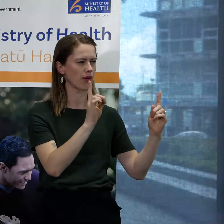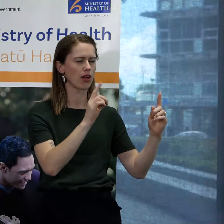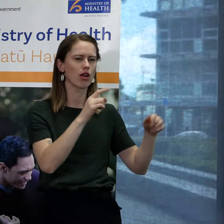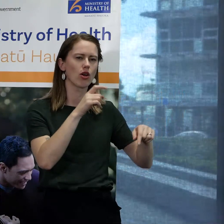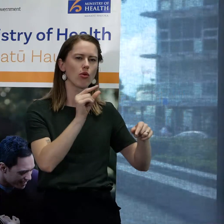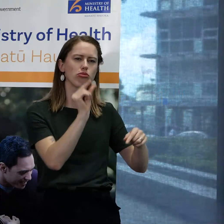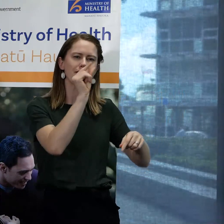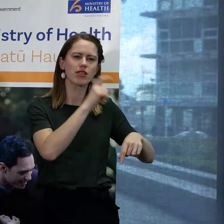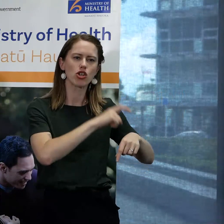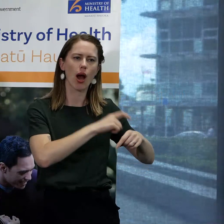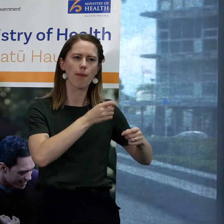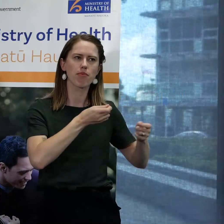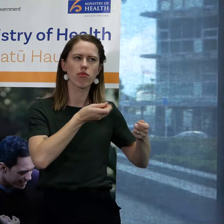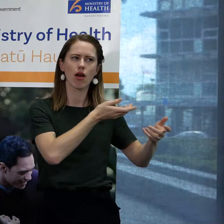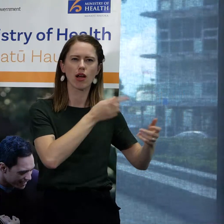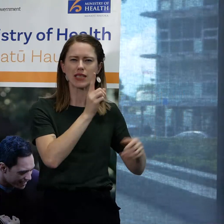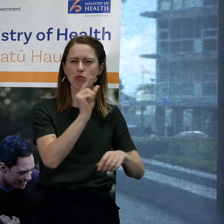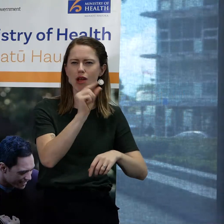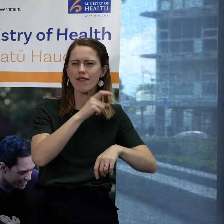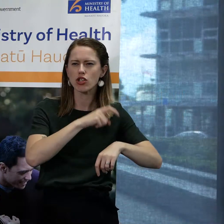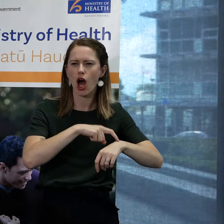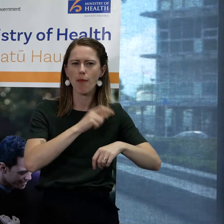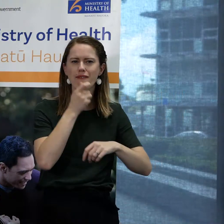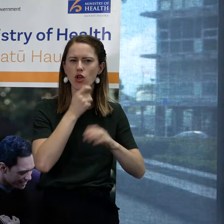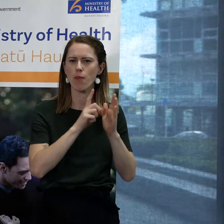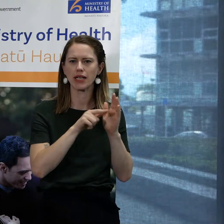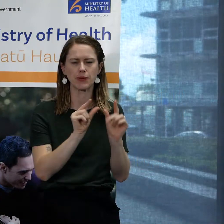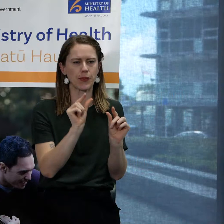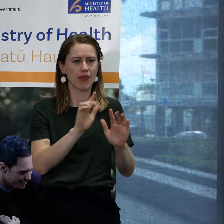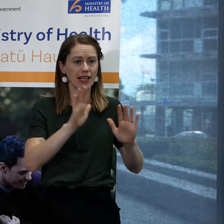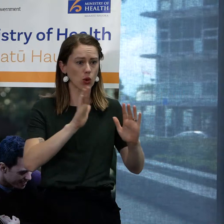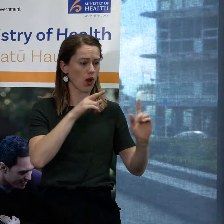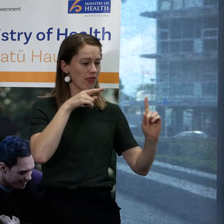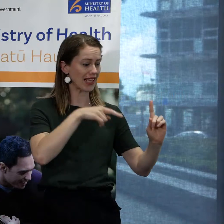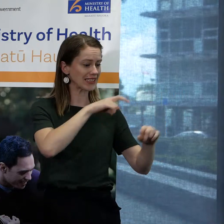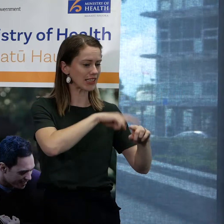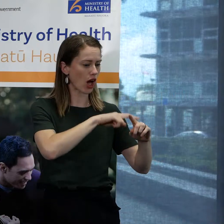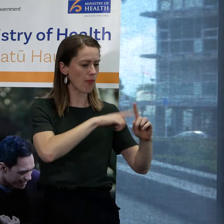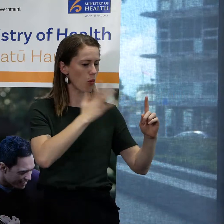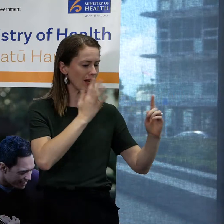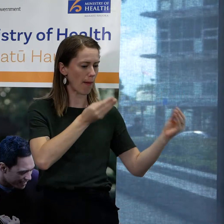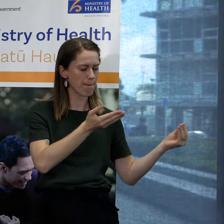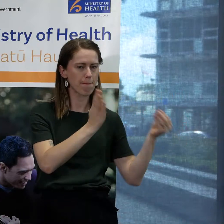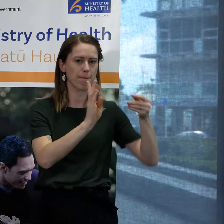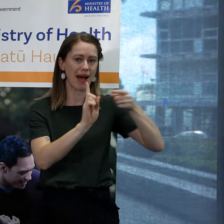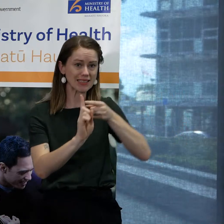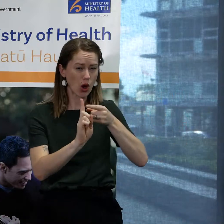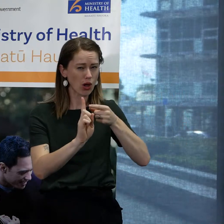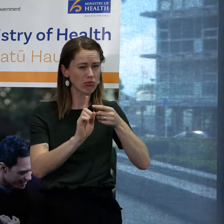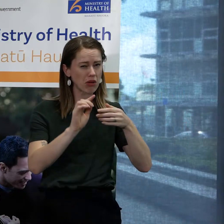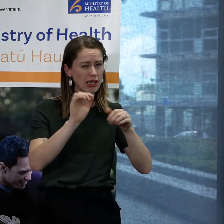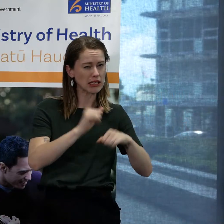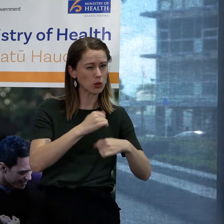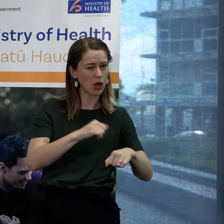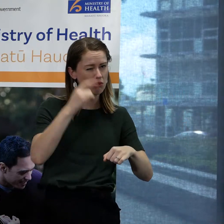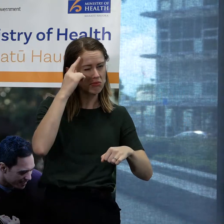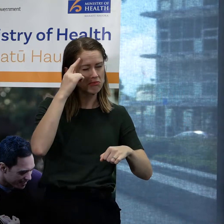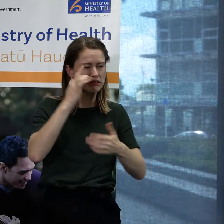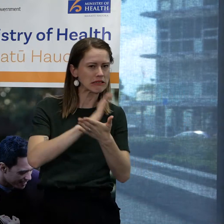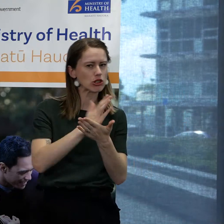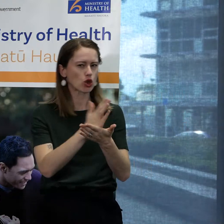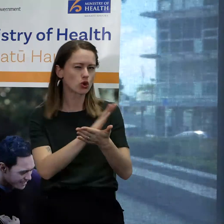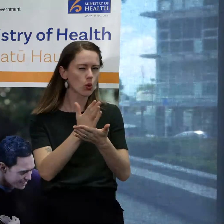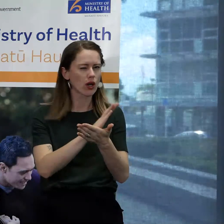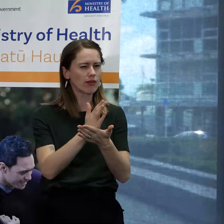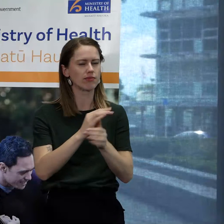on Sunday, whether that brief exposure of only a few minutes was the point where that person got infected. It's possible, but what we